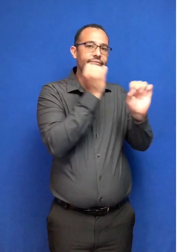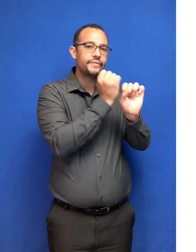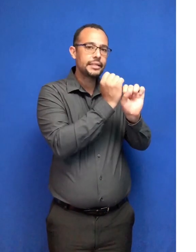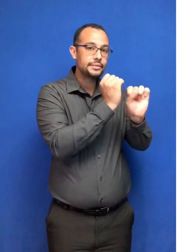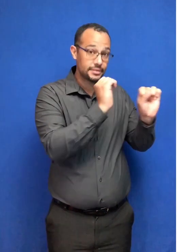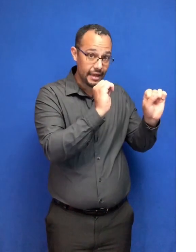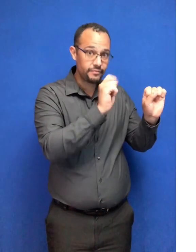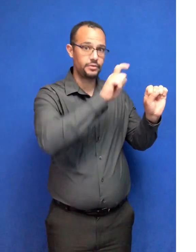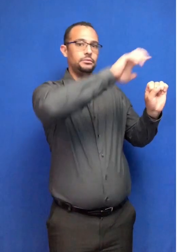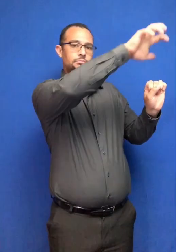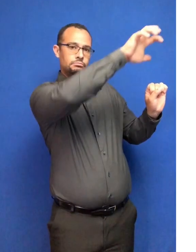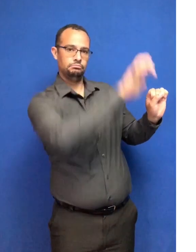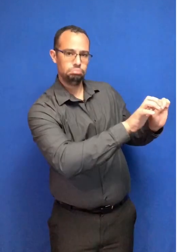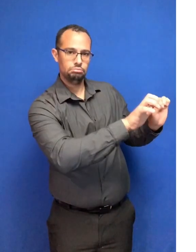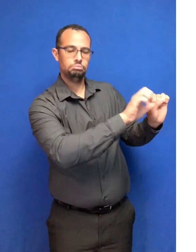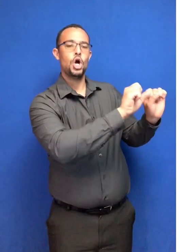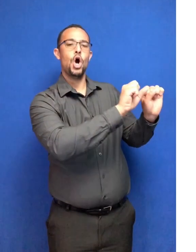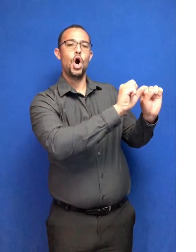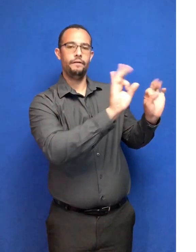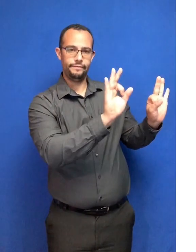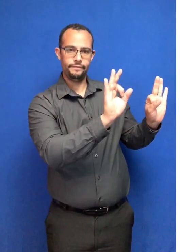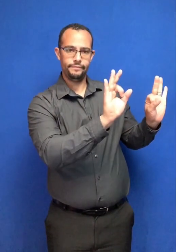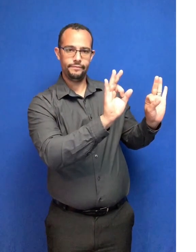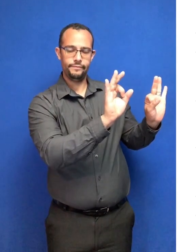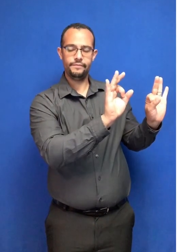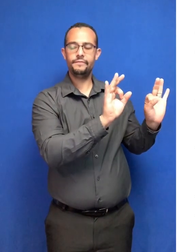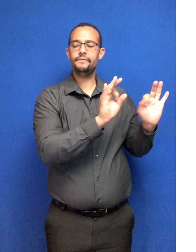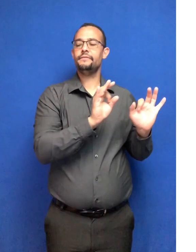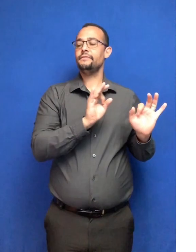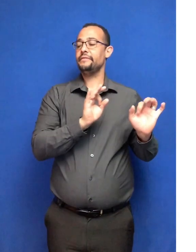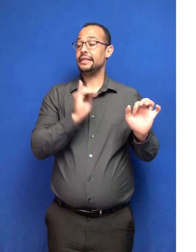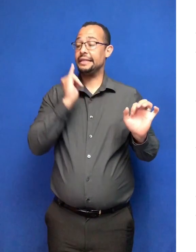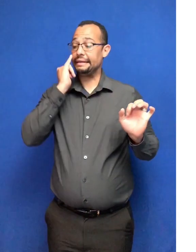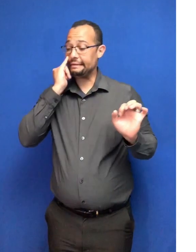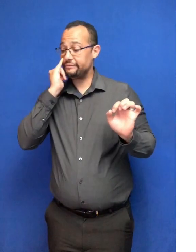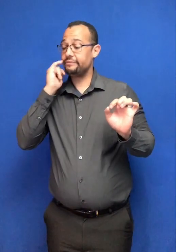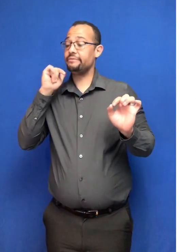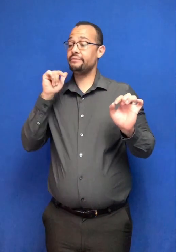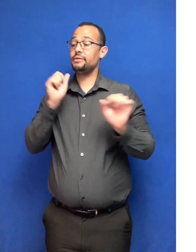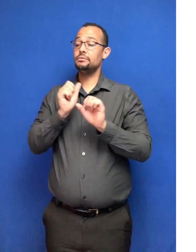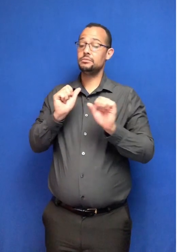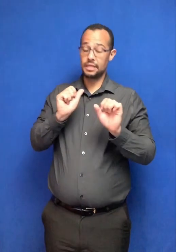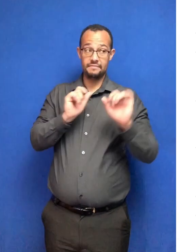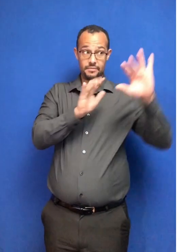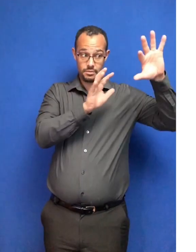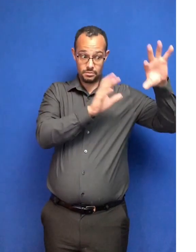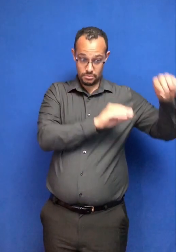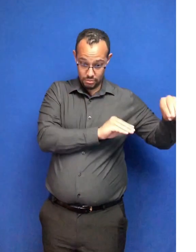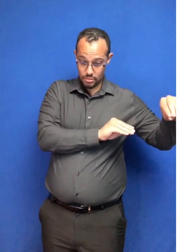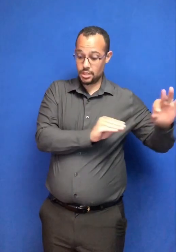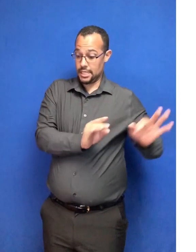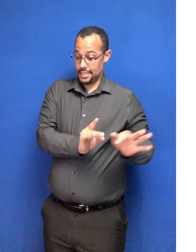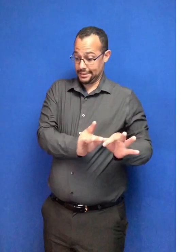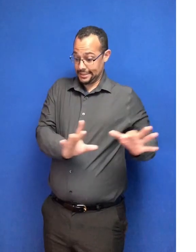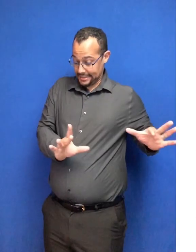And then, only if safe, you can inspect any electrical equipment that has been disconnected fully and make sure